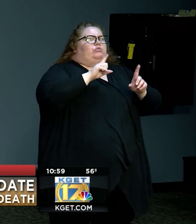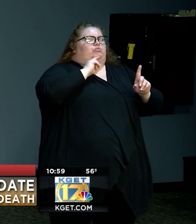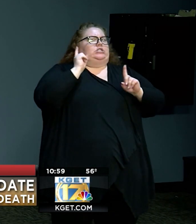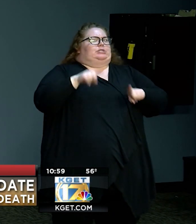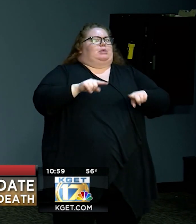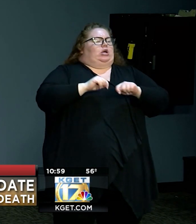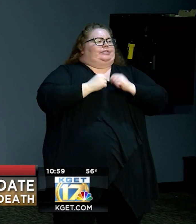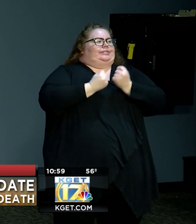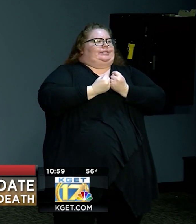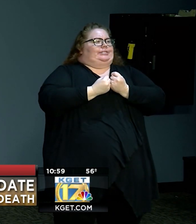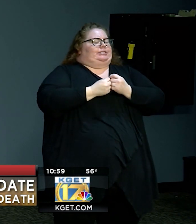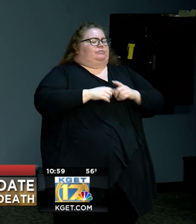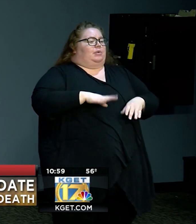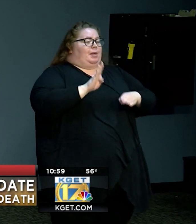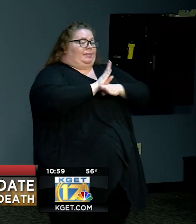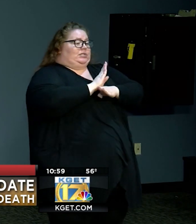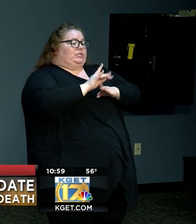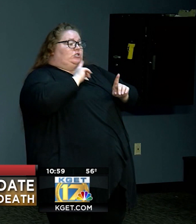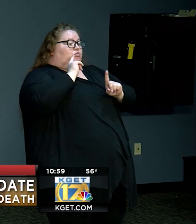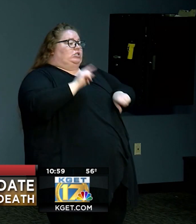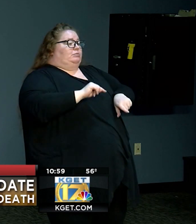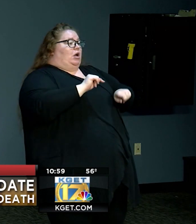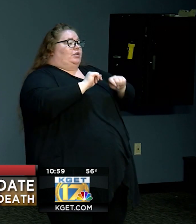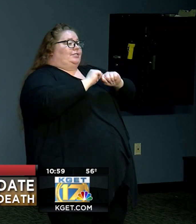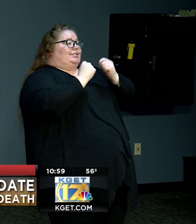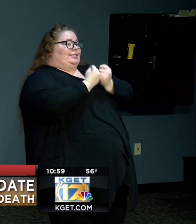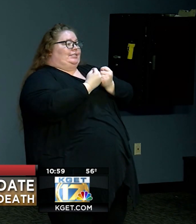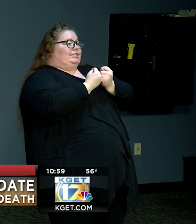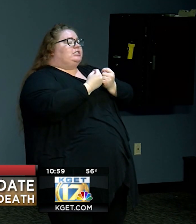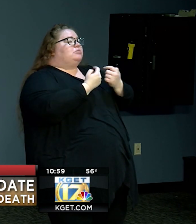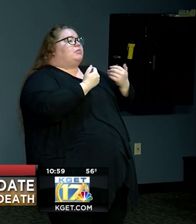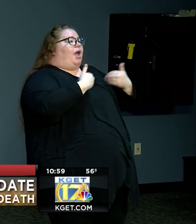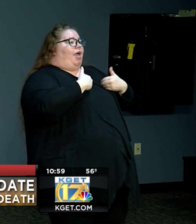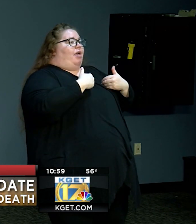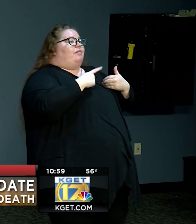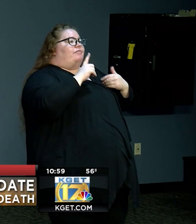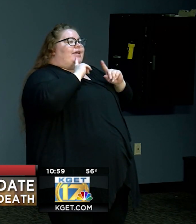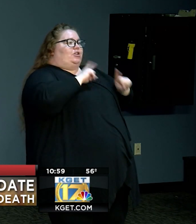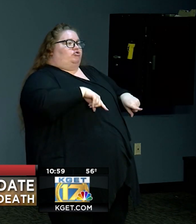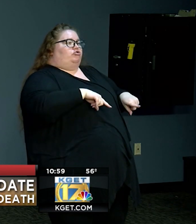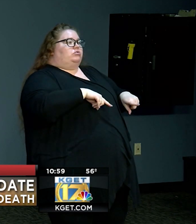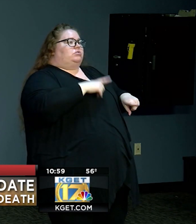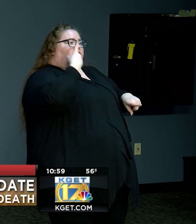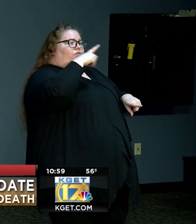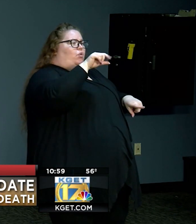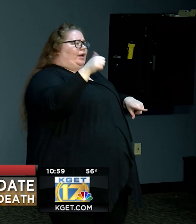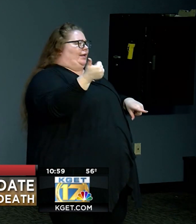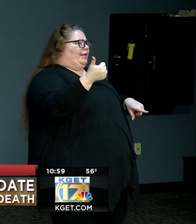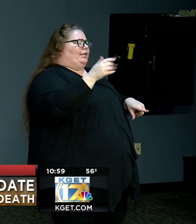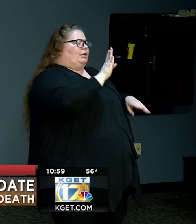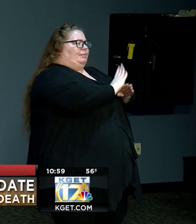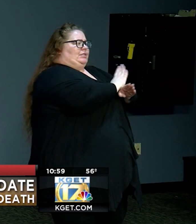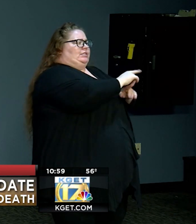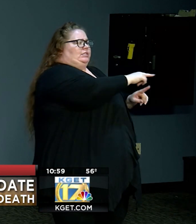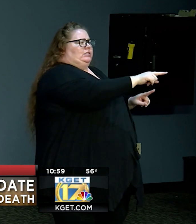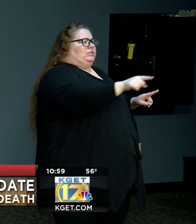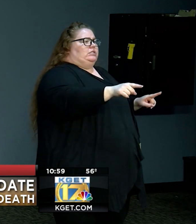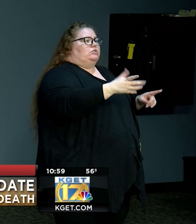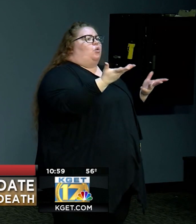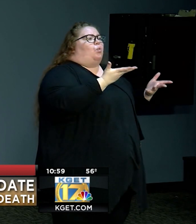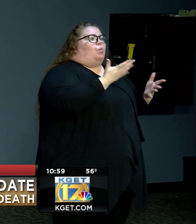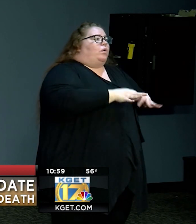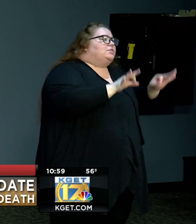business response team is there to answer questions from any business, really. It could be about what is considered essential